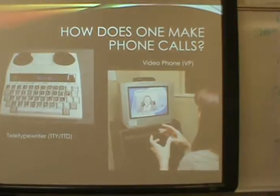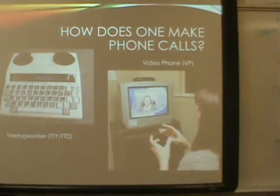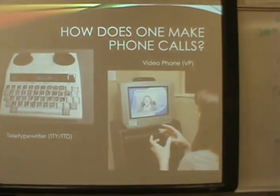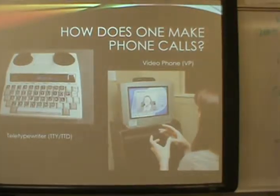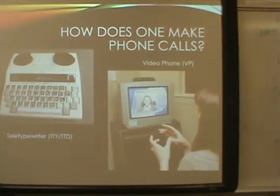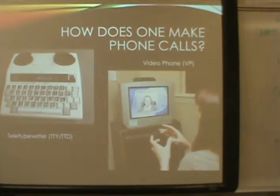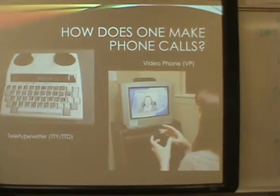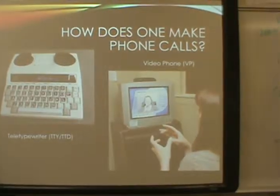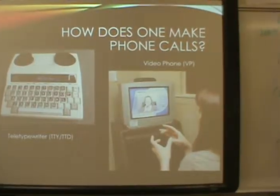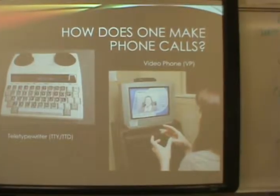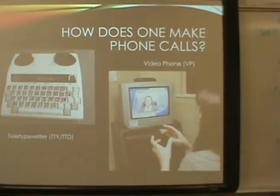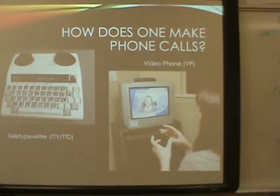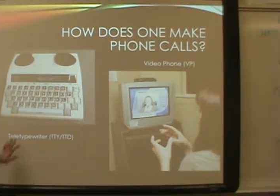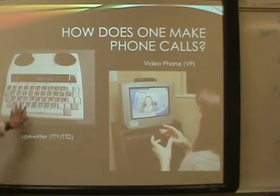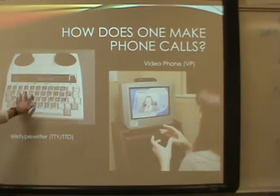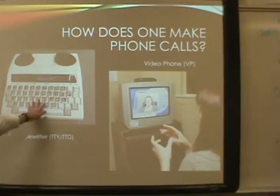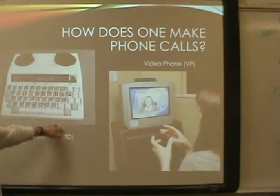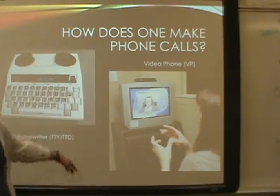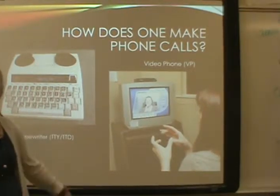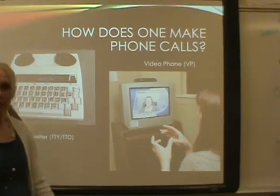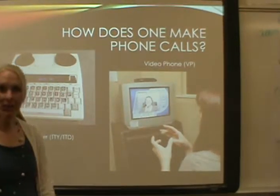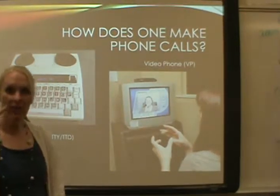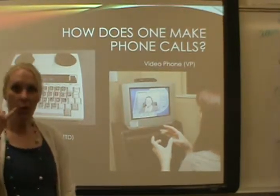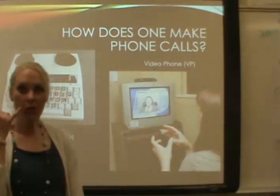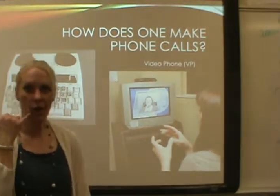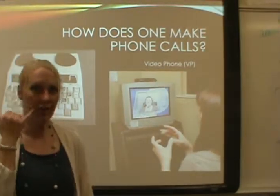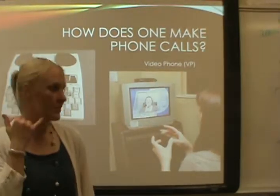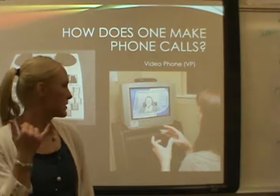All right. How do we make phone calls?